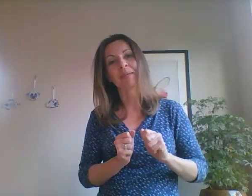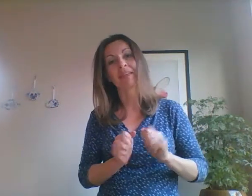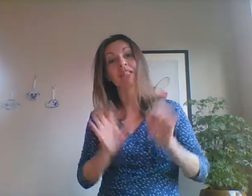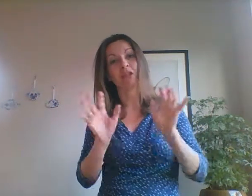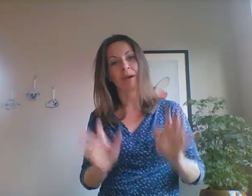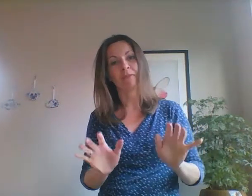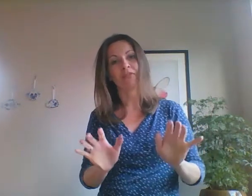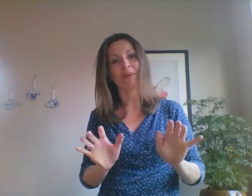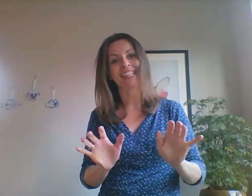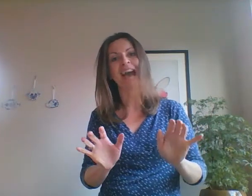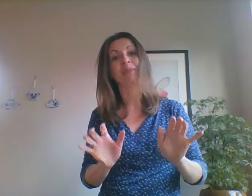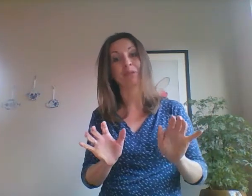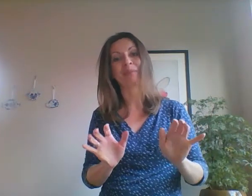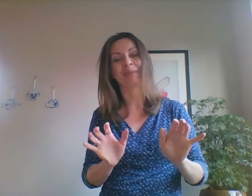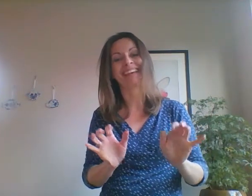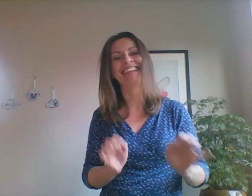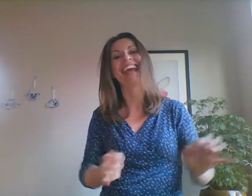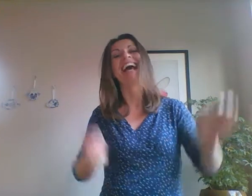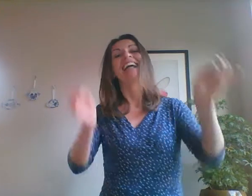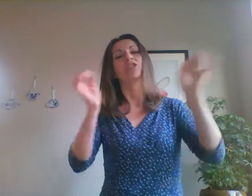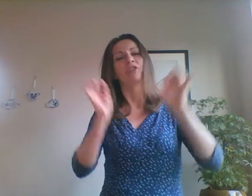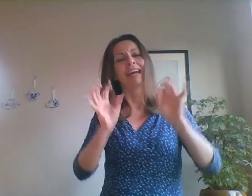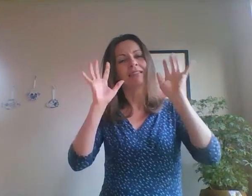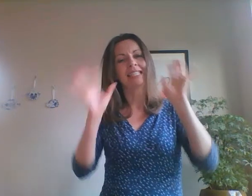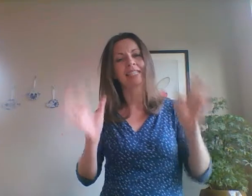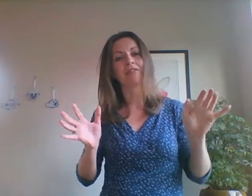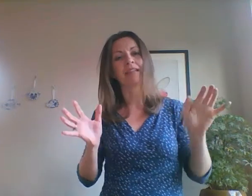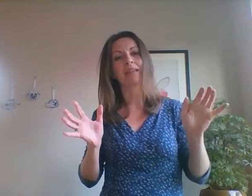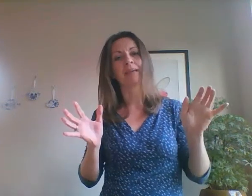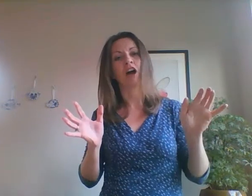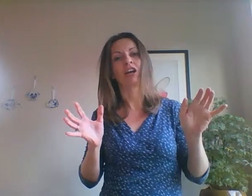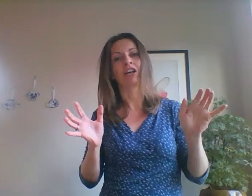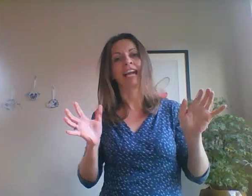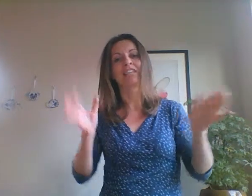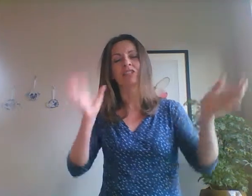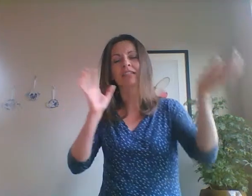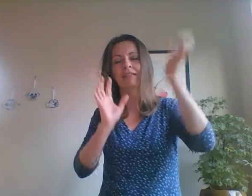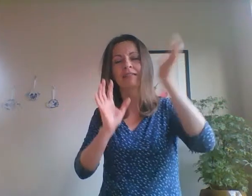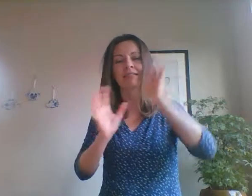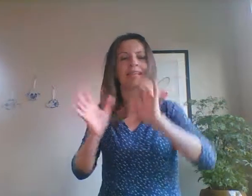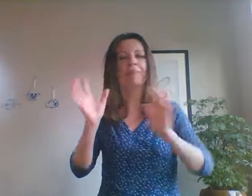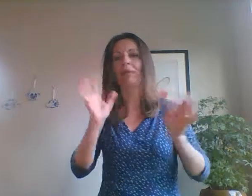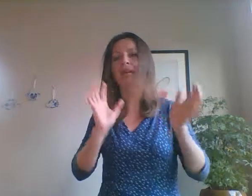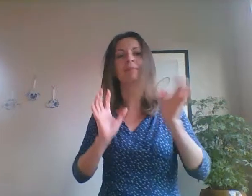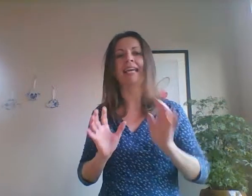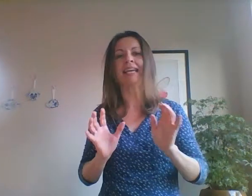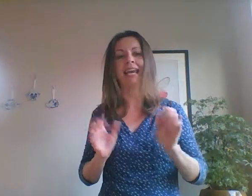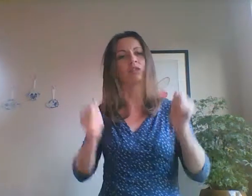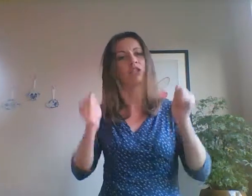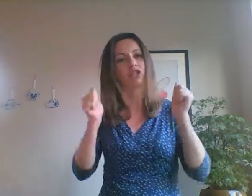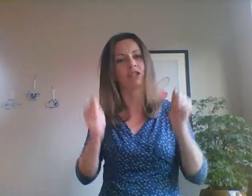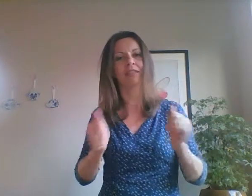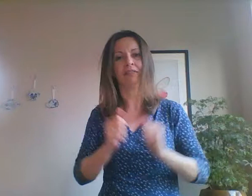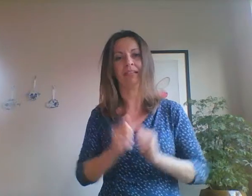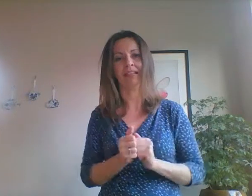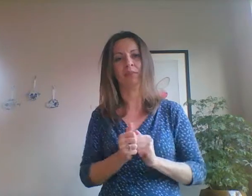things, although I'm always happy to repeat, try to listen for a little bit longer and just think about what I'm saying and what the gist of it is. What are